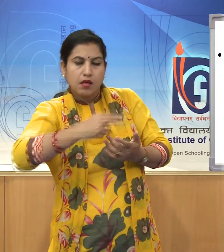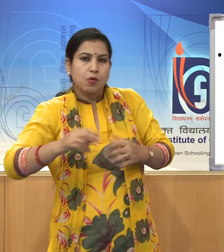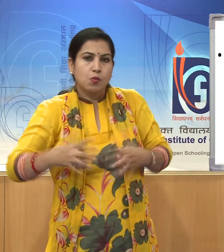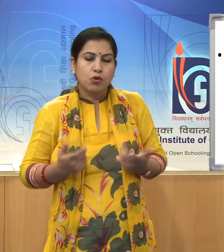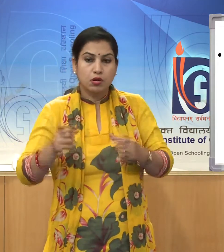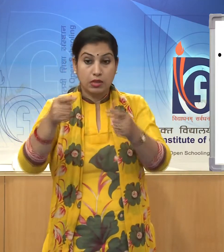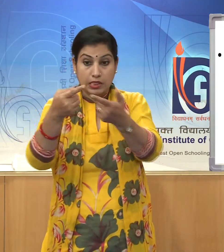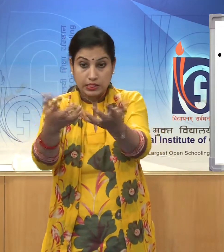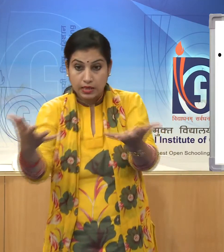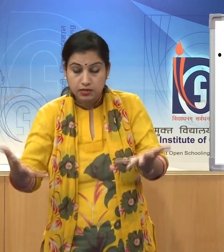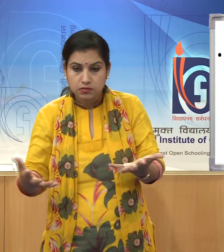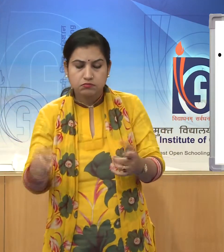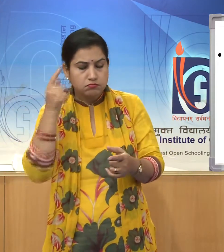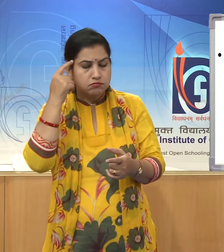the unconscious